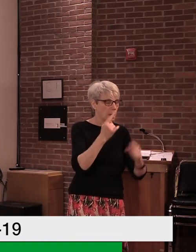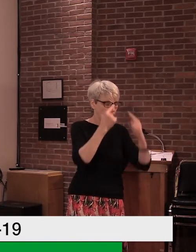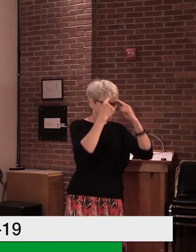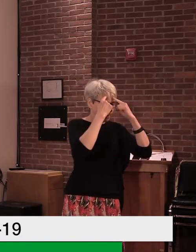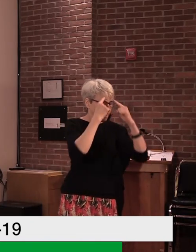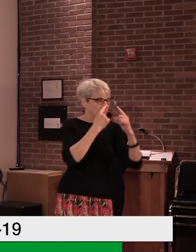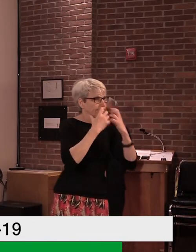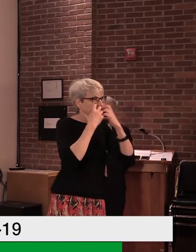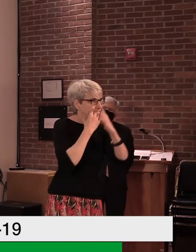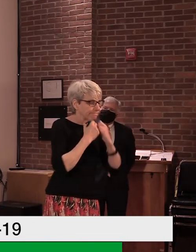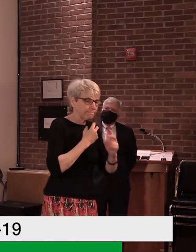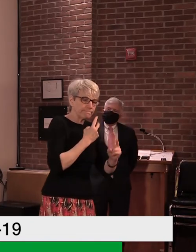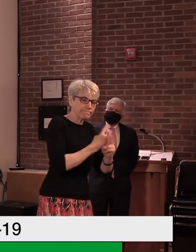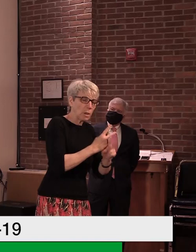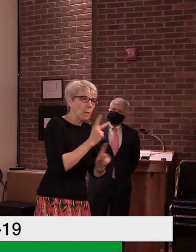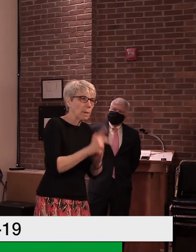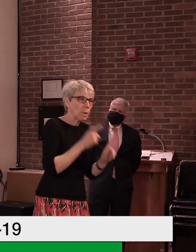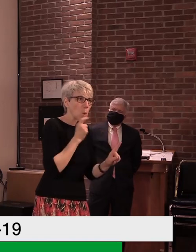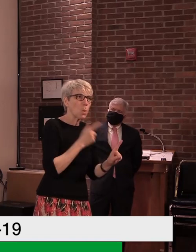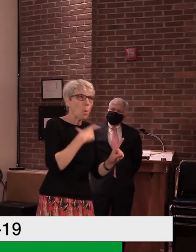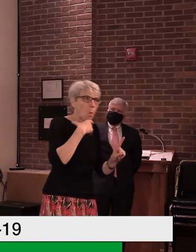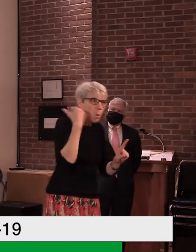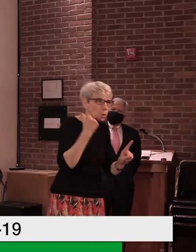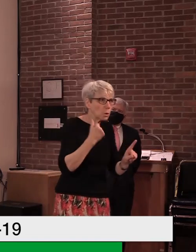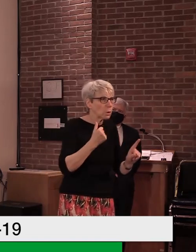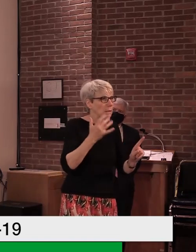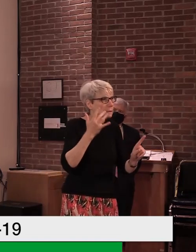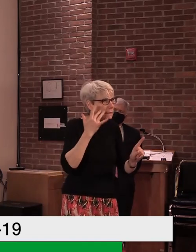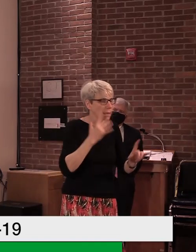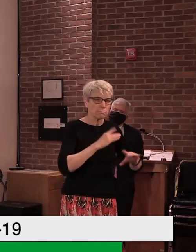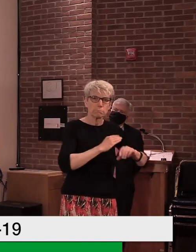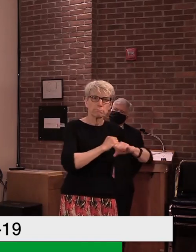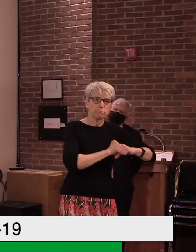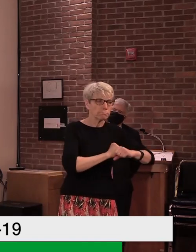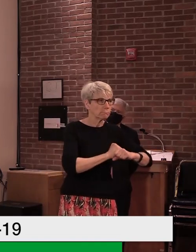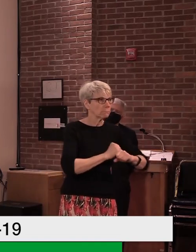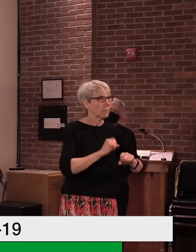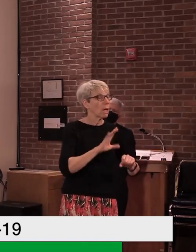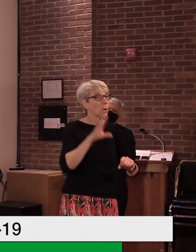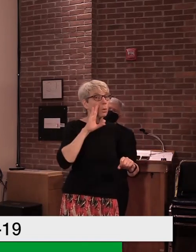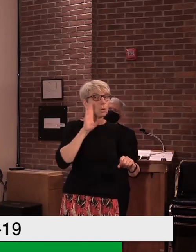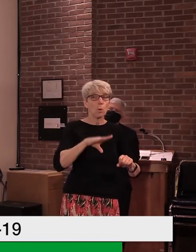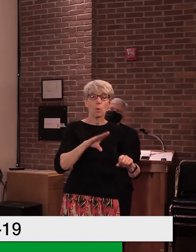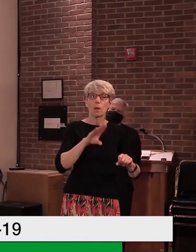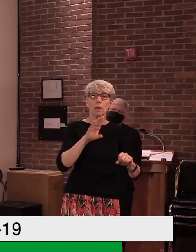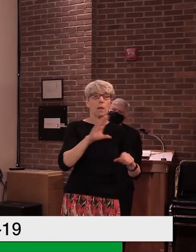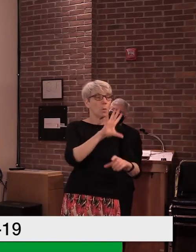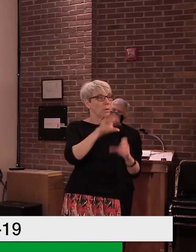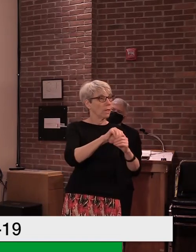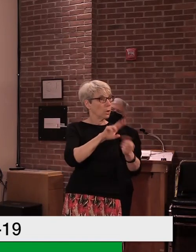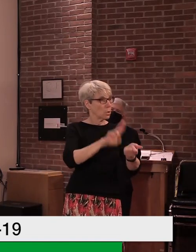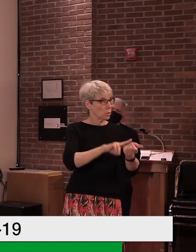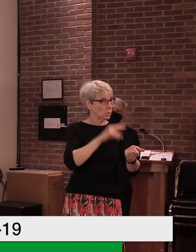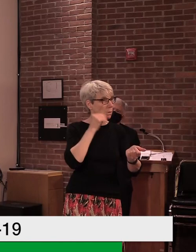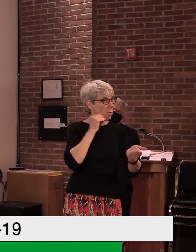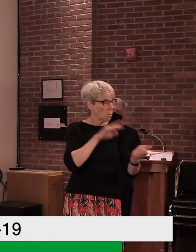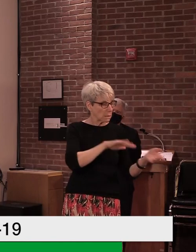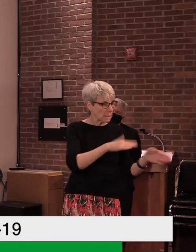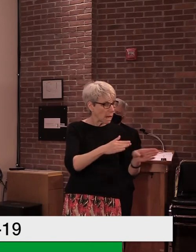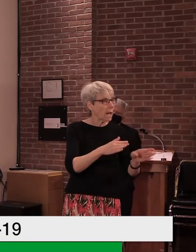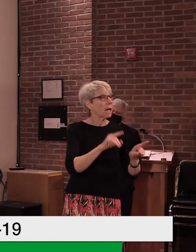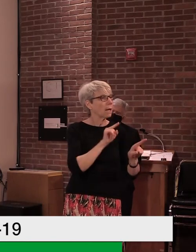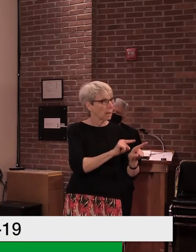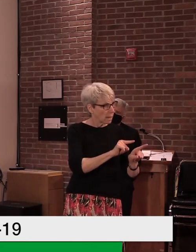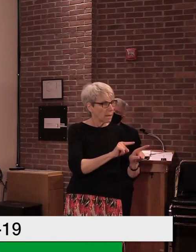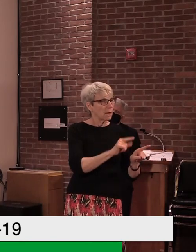vulnerable, especially since a slight majority of the Vermont deaths have occurred inside of long-term care facilities like nursing